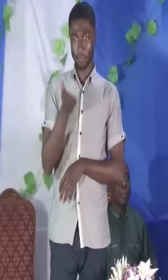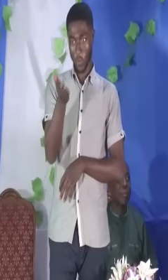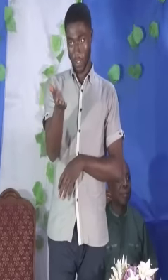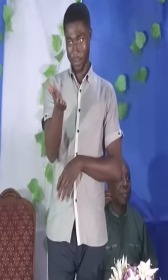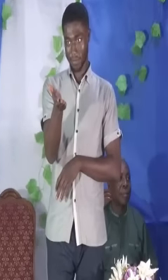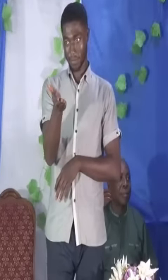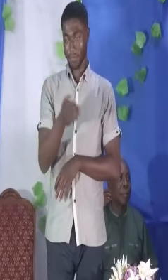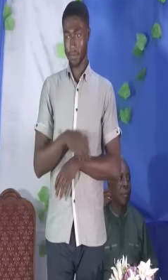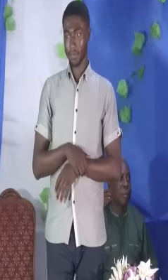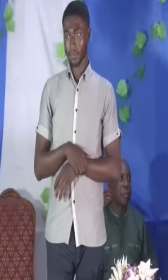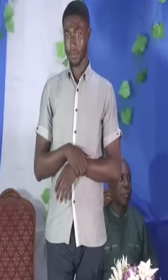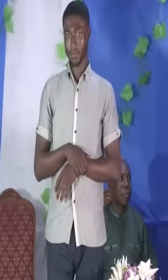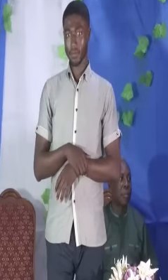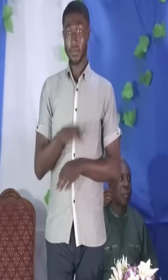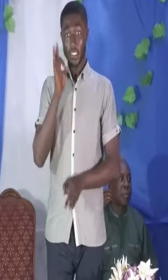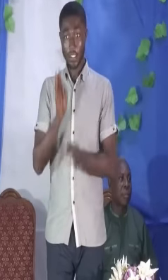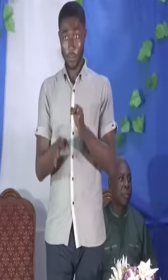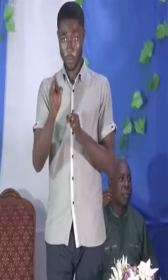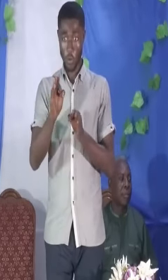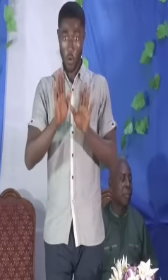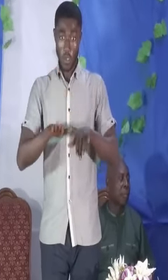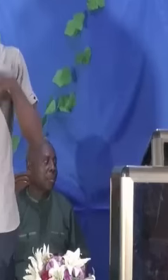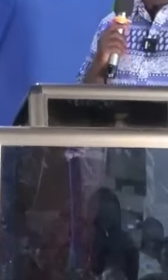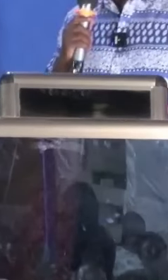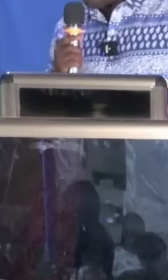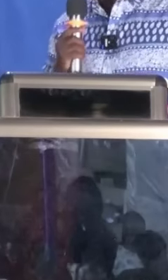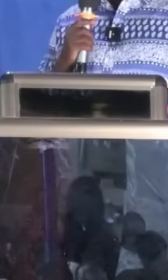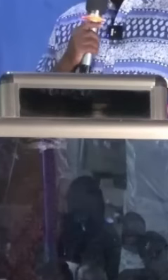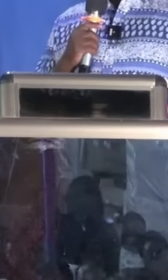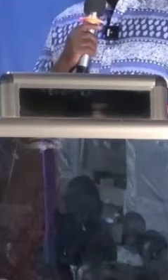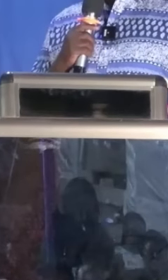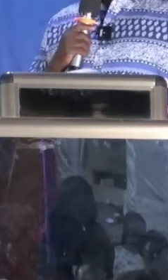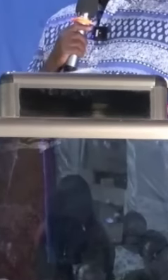ase woto collection na woto no yi a woto fa